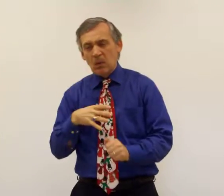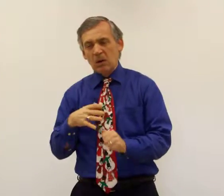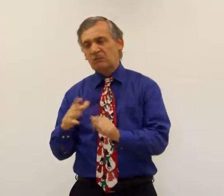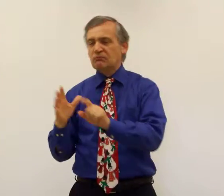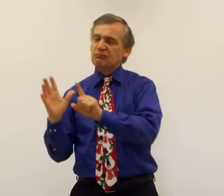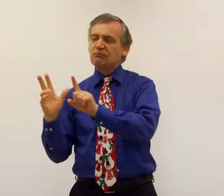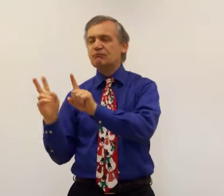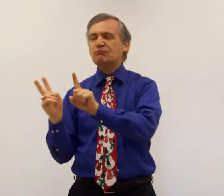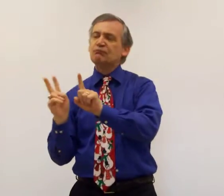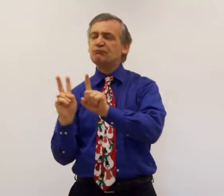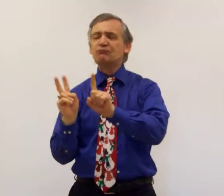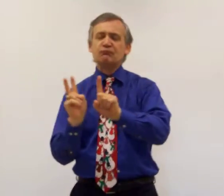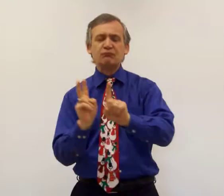garland,